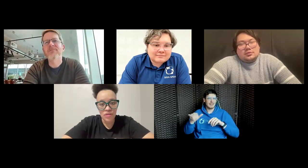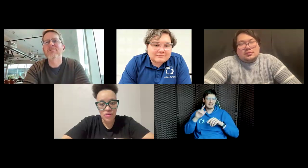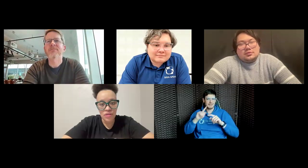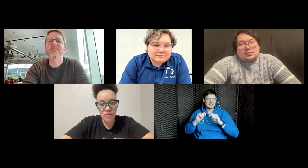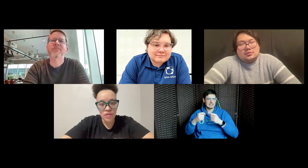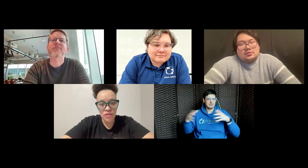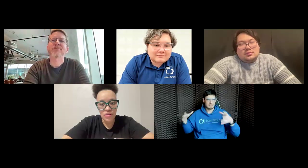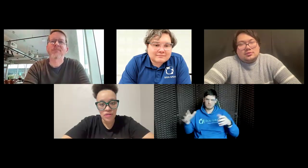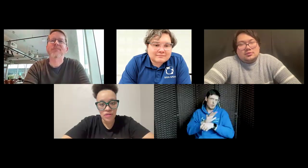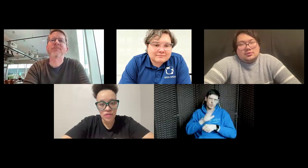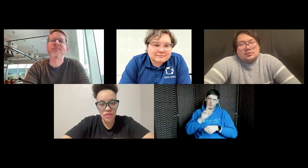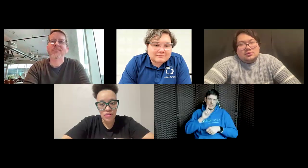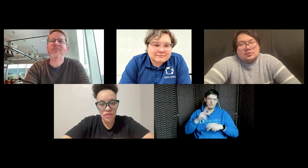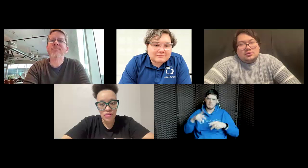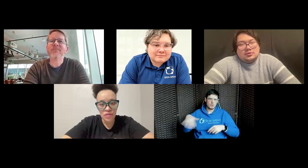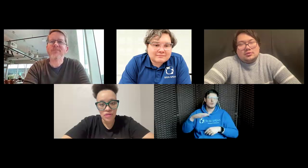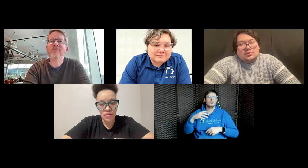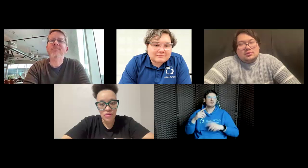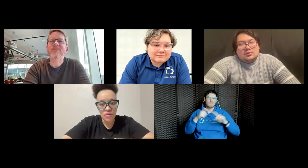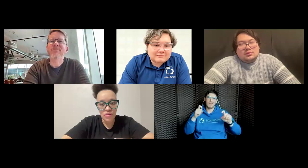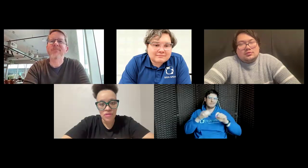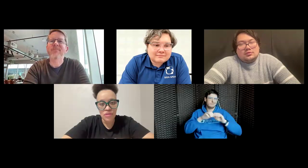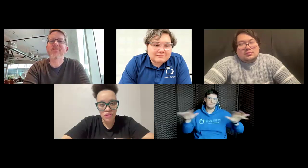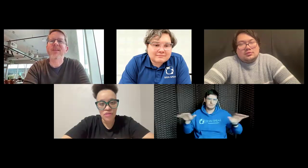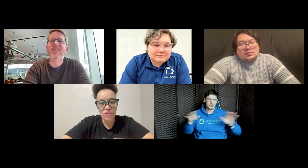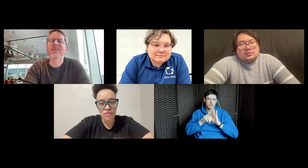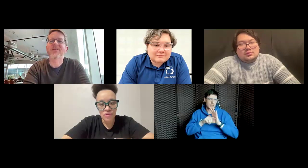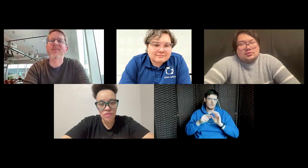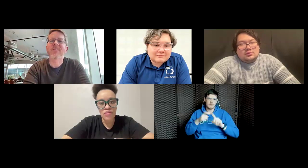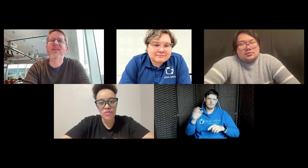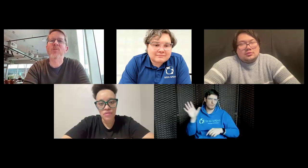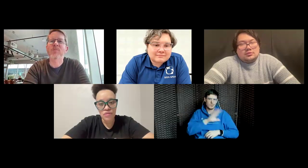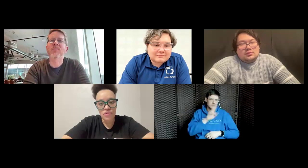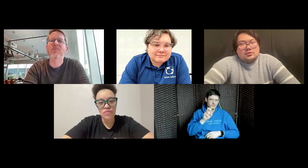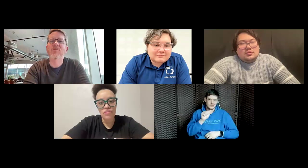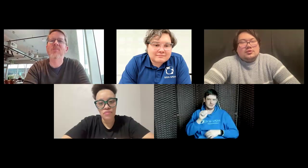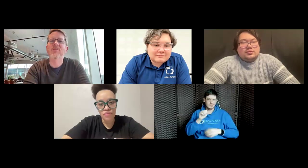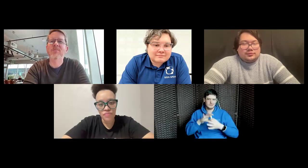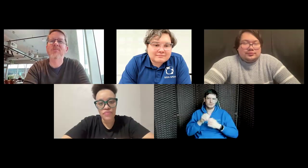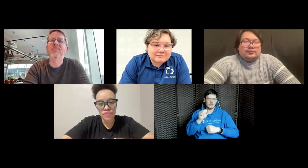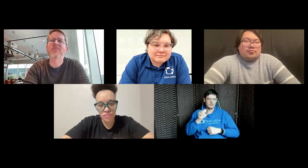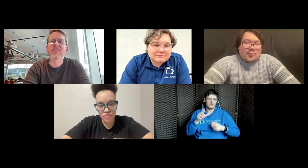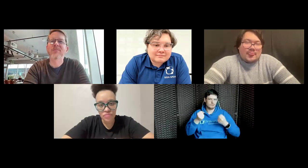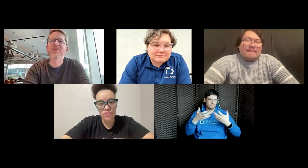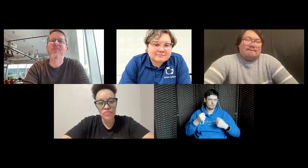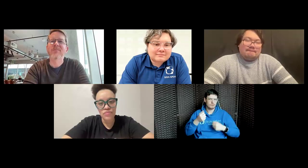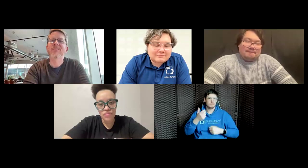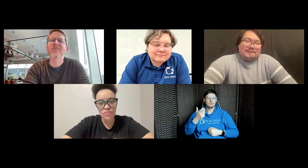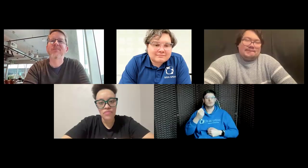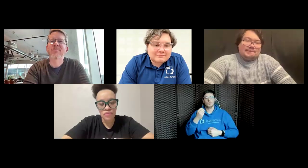are expanding that team as well. And it's all a team of deaf people. So it's all from diverse backgrounds,